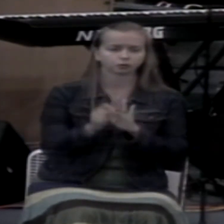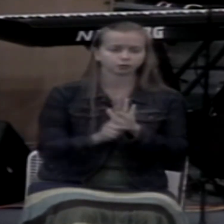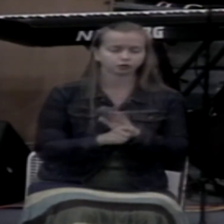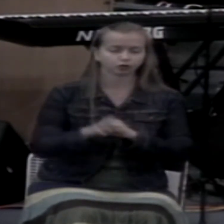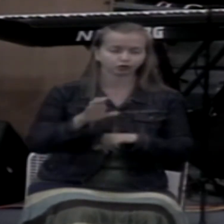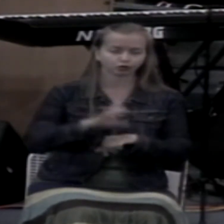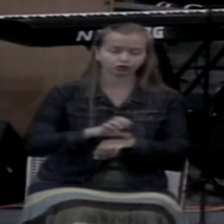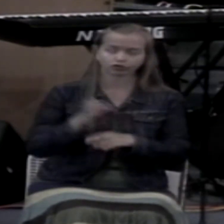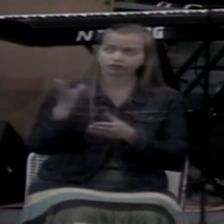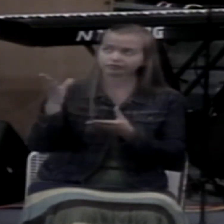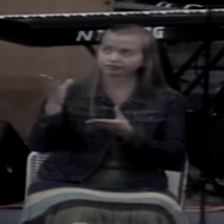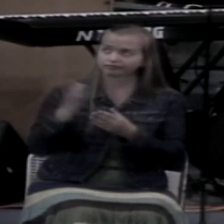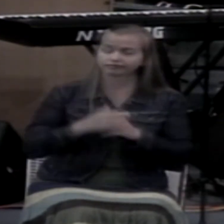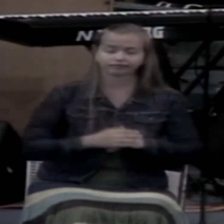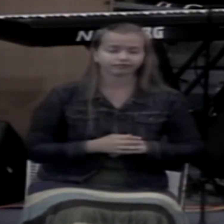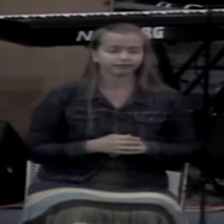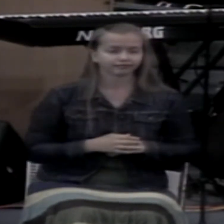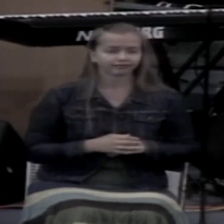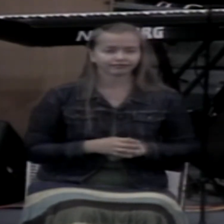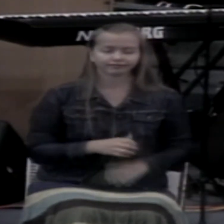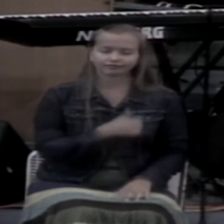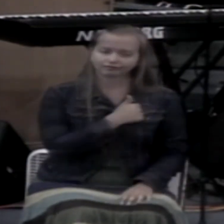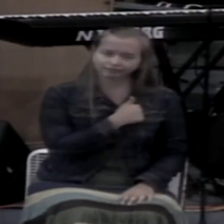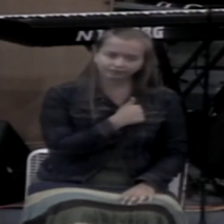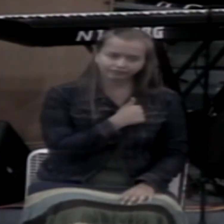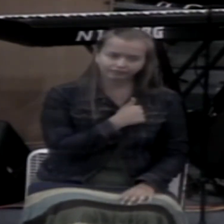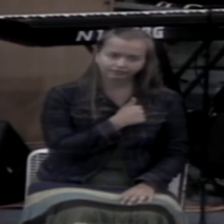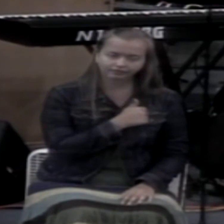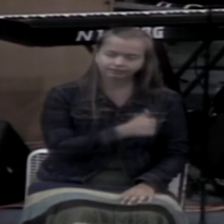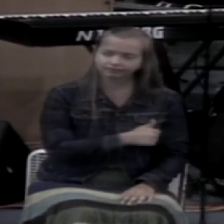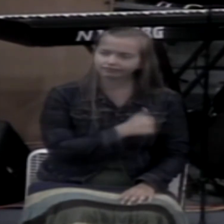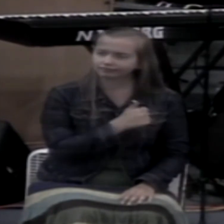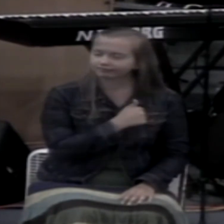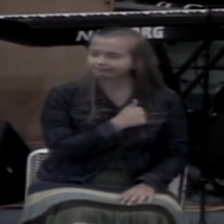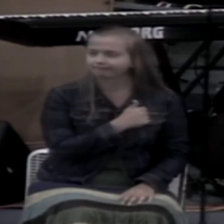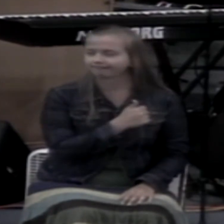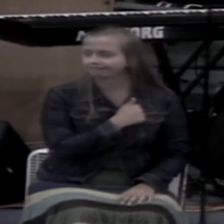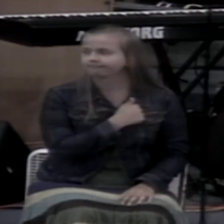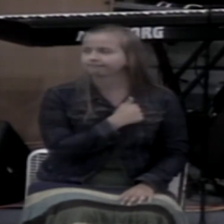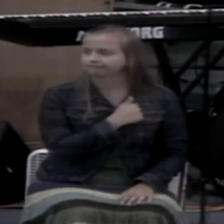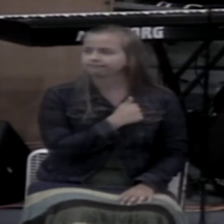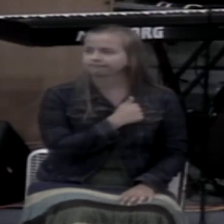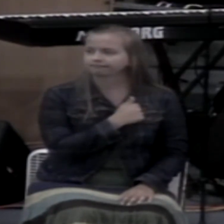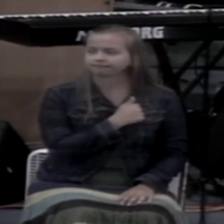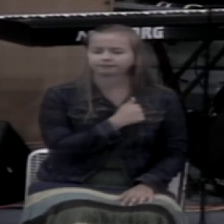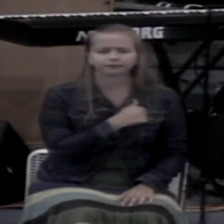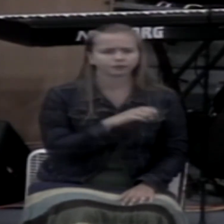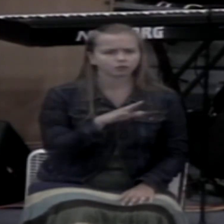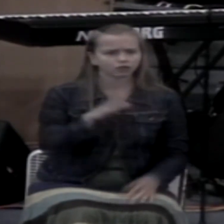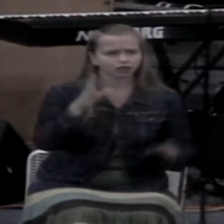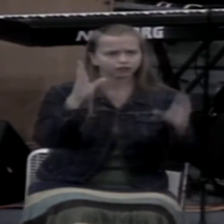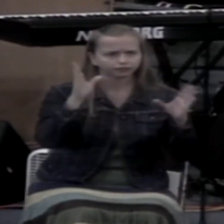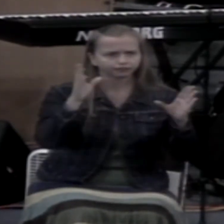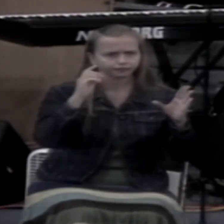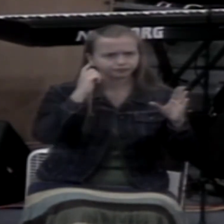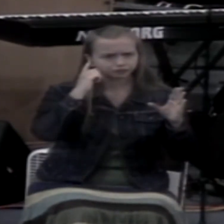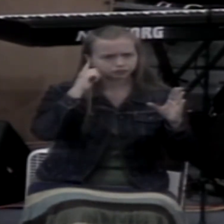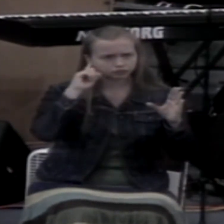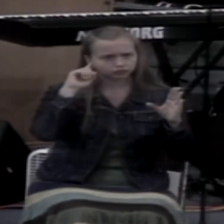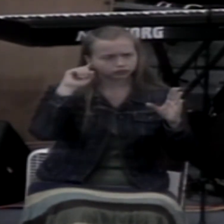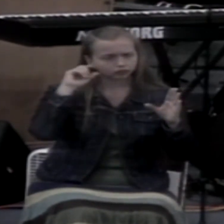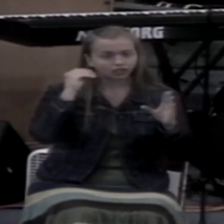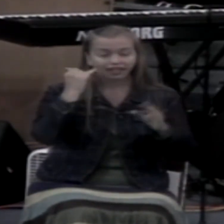actions, you will always win. Right always overcomes might.